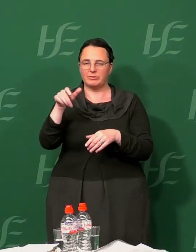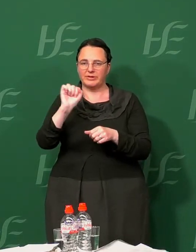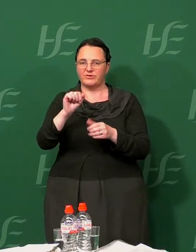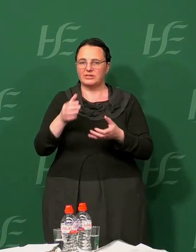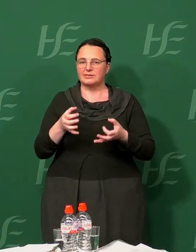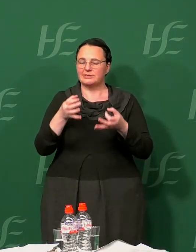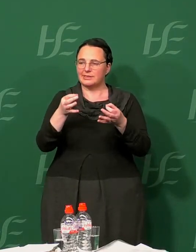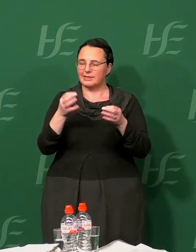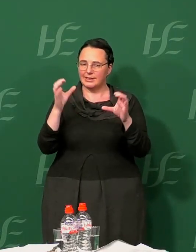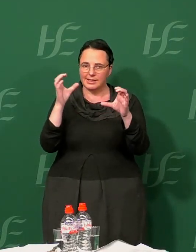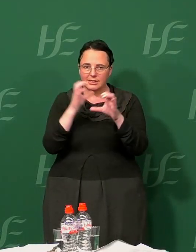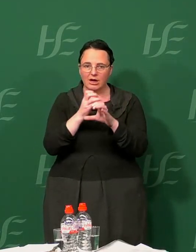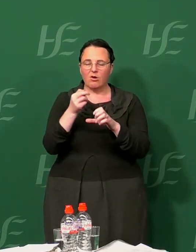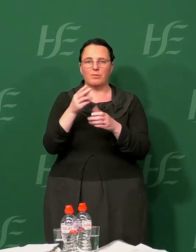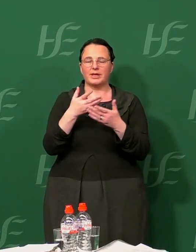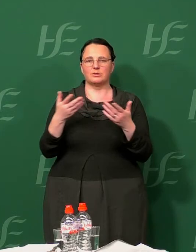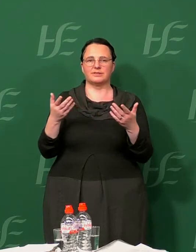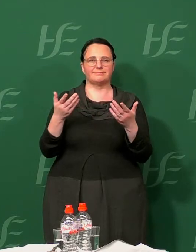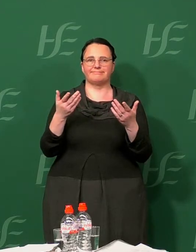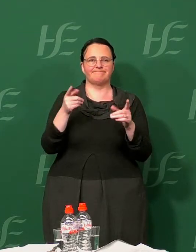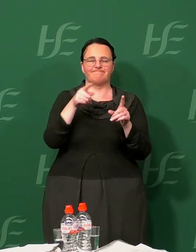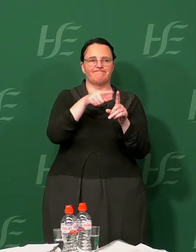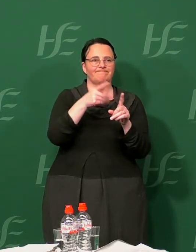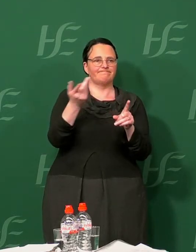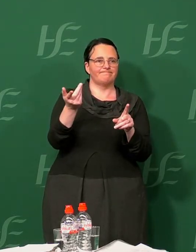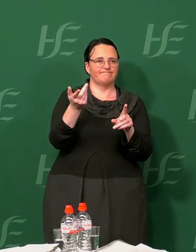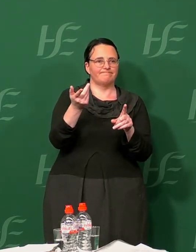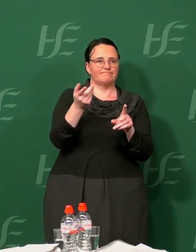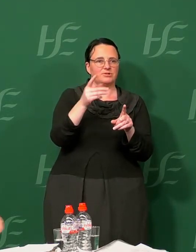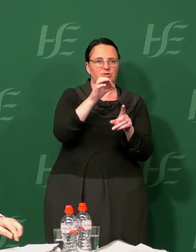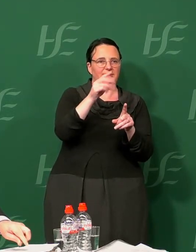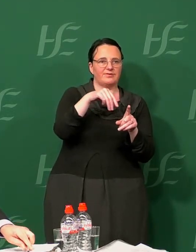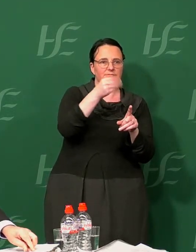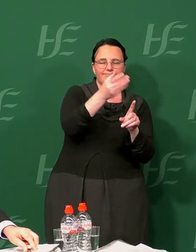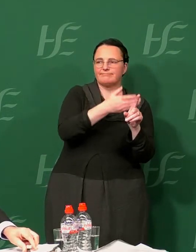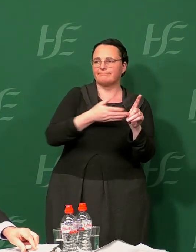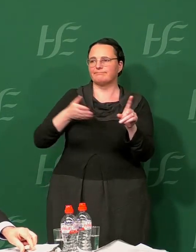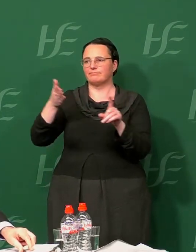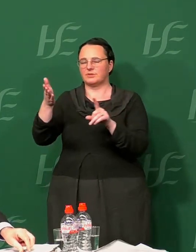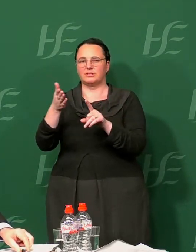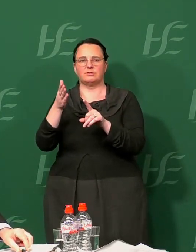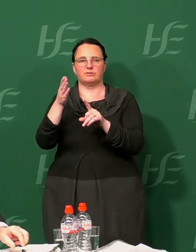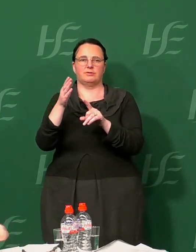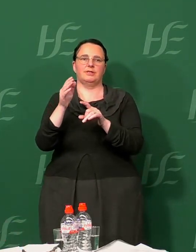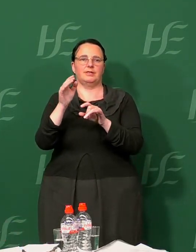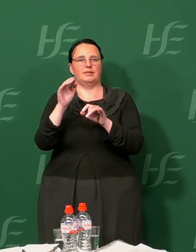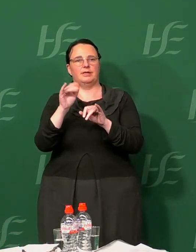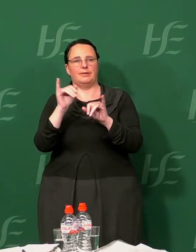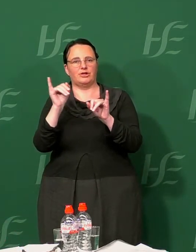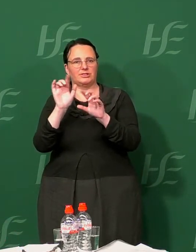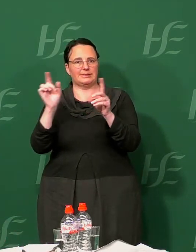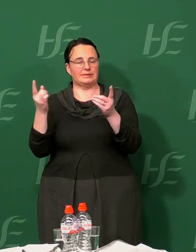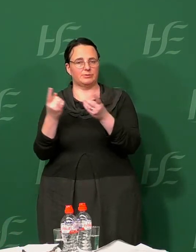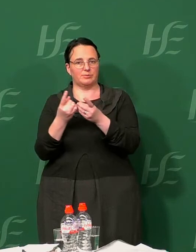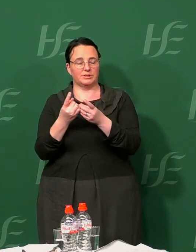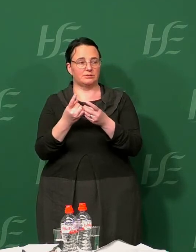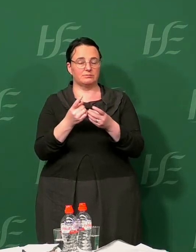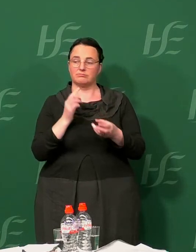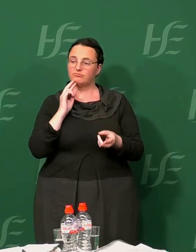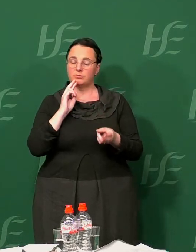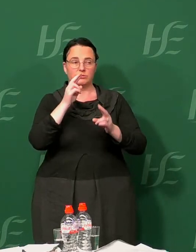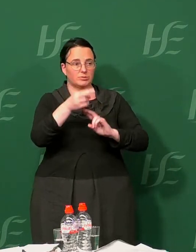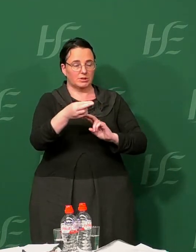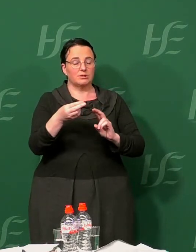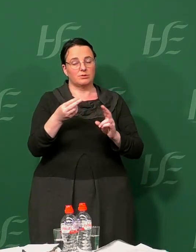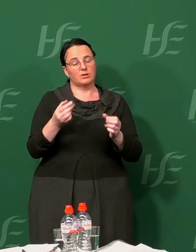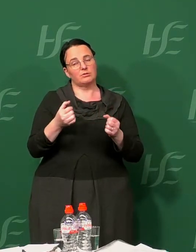or that many will just simply go to busy emergency departments? Yeah, I'll let Dr. Henry comment in a second, but just to say we are in strong contact